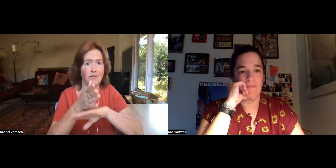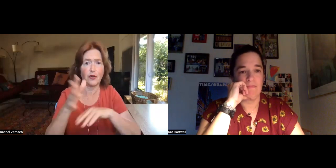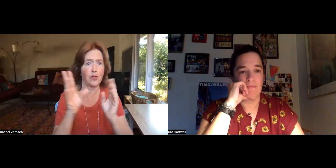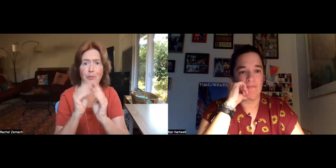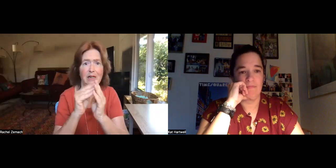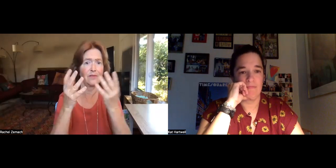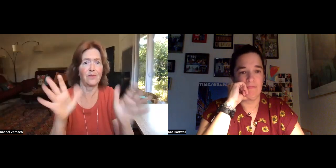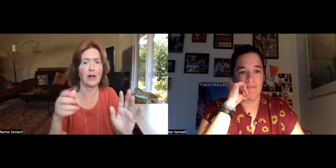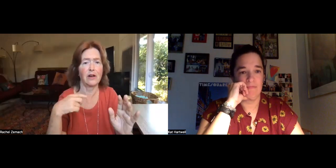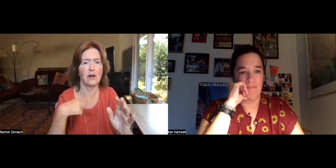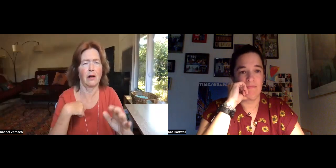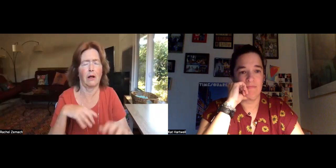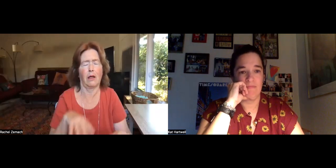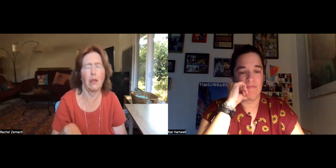after the meeting finish,